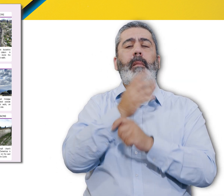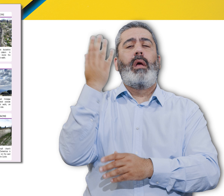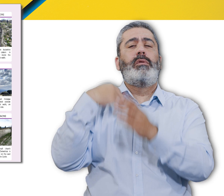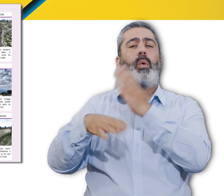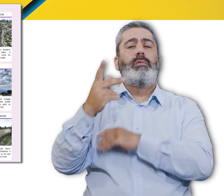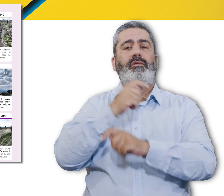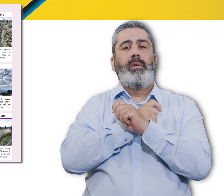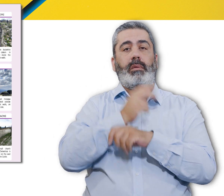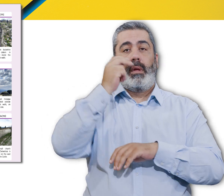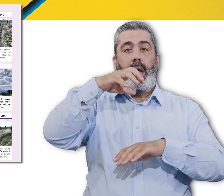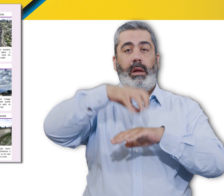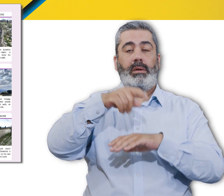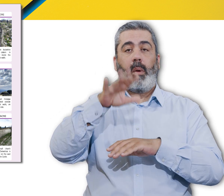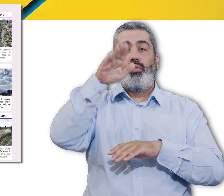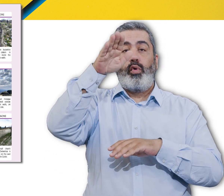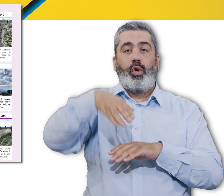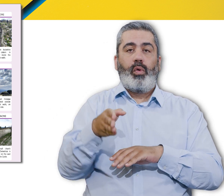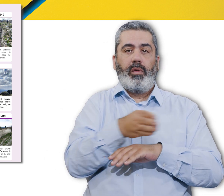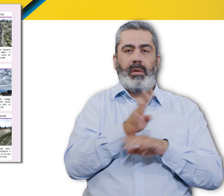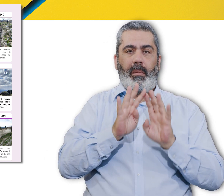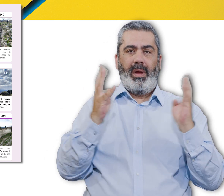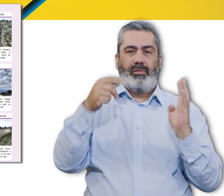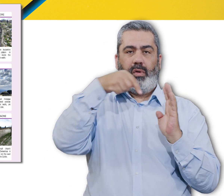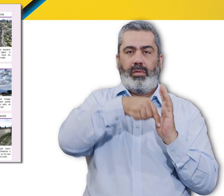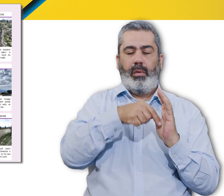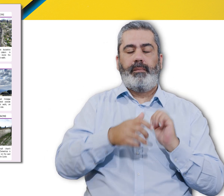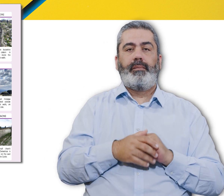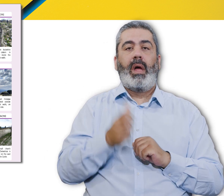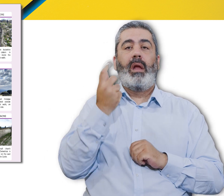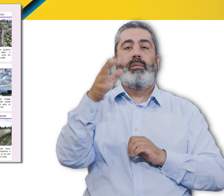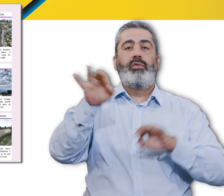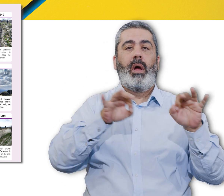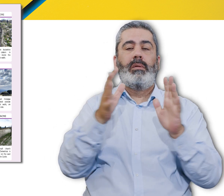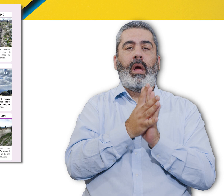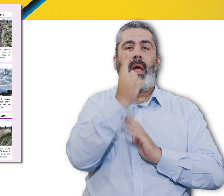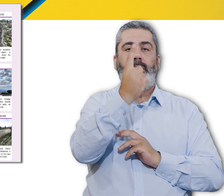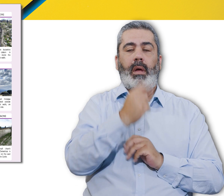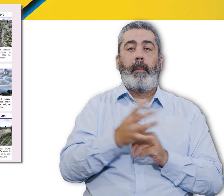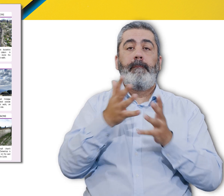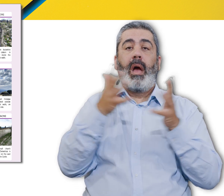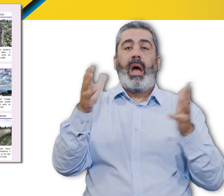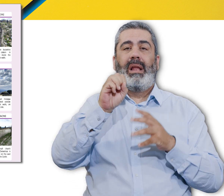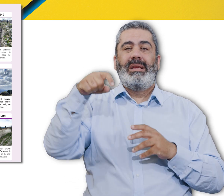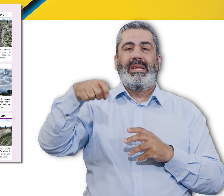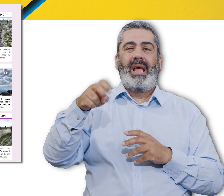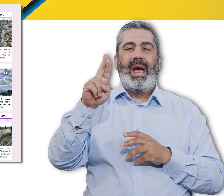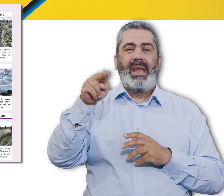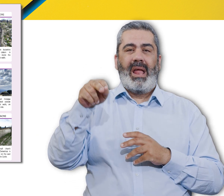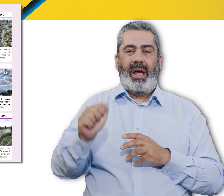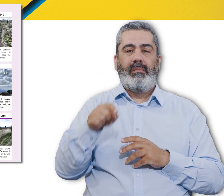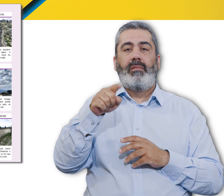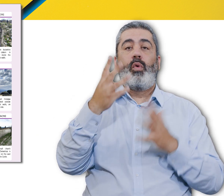a medieval Byzantine church situated on the SW side of the castle. Great Water Cistern. 11 on the map